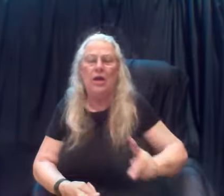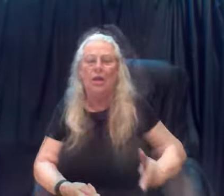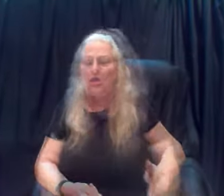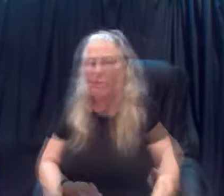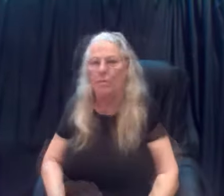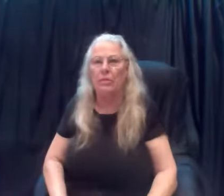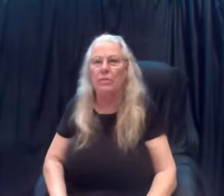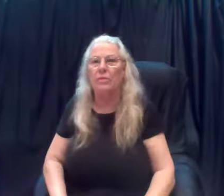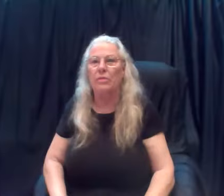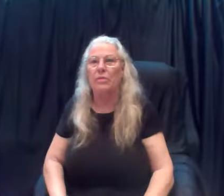King.